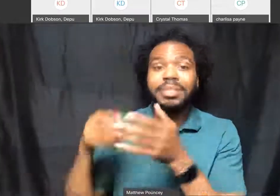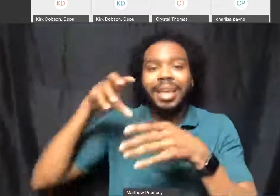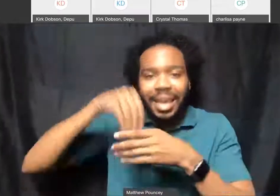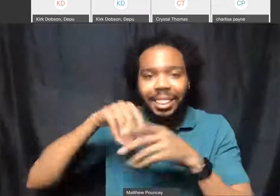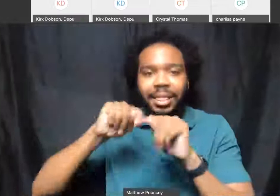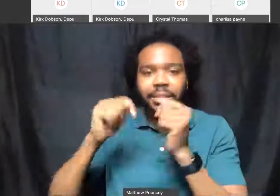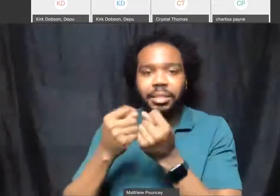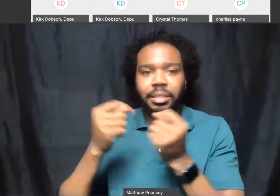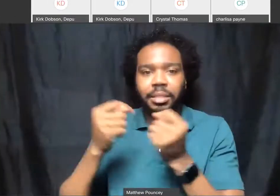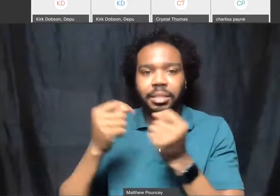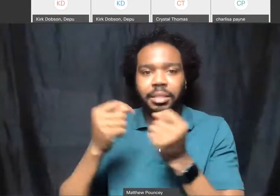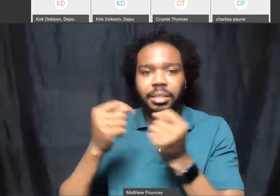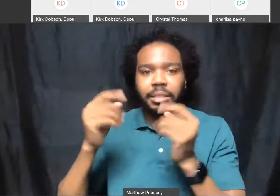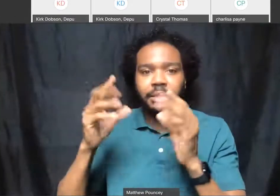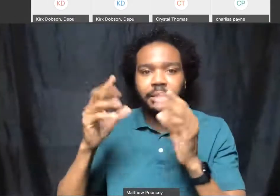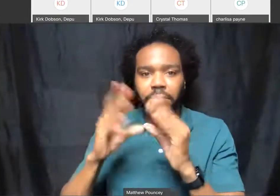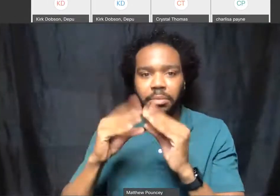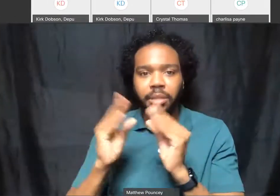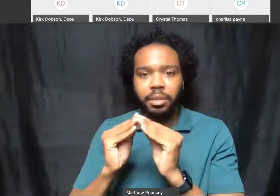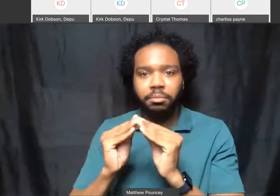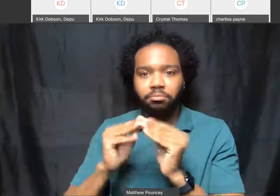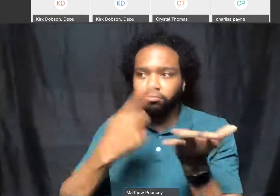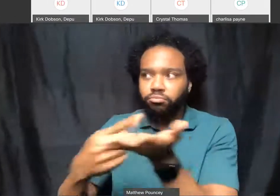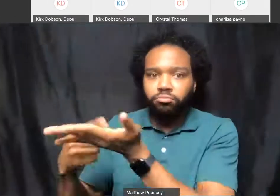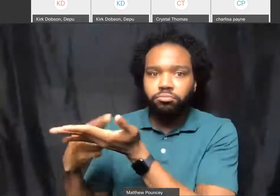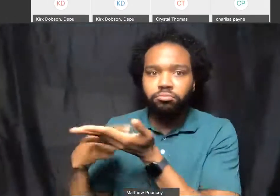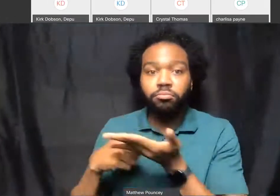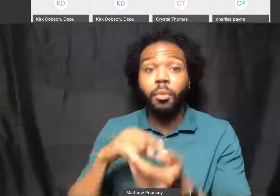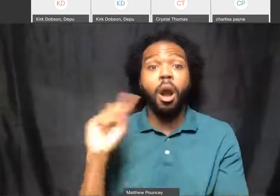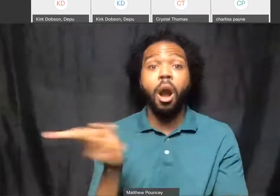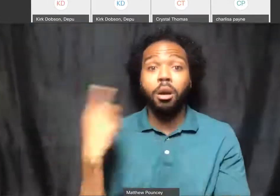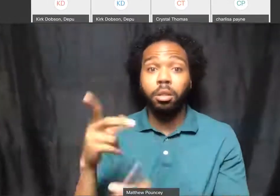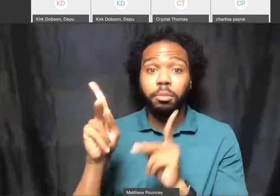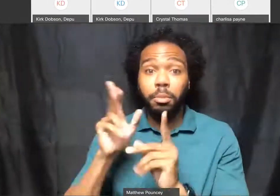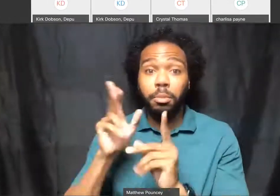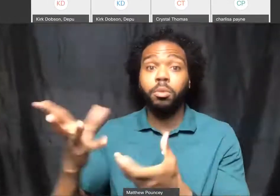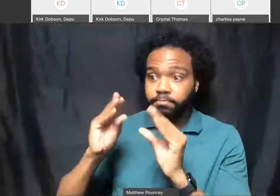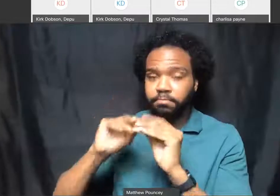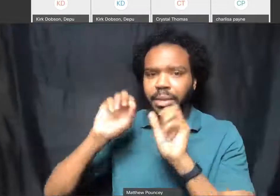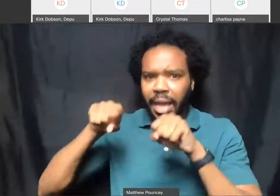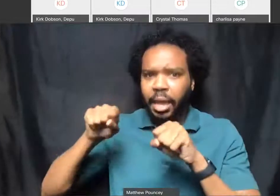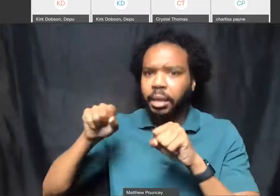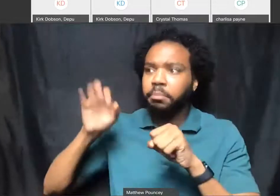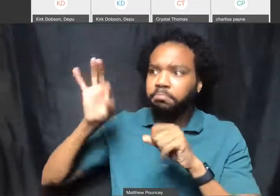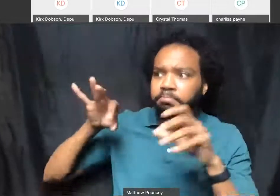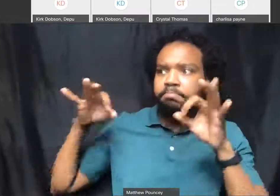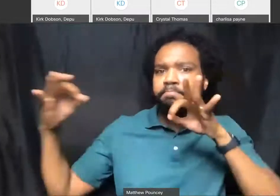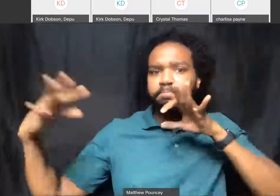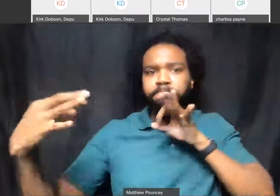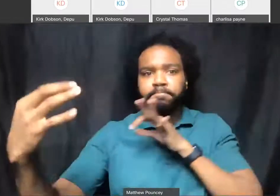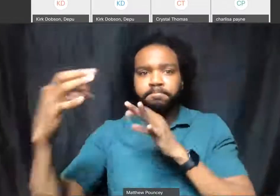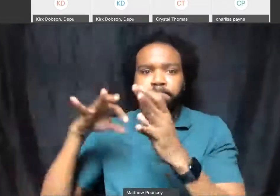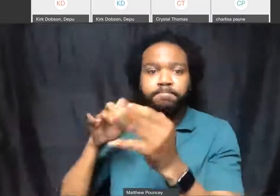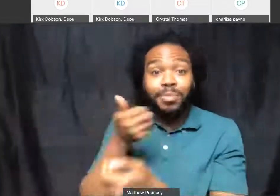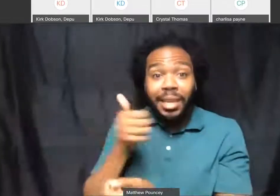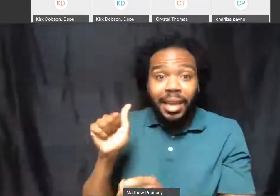And so all of the people at that meeting would then be able to weigh in on any concerns about